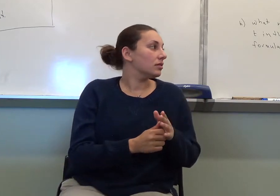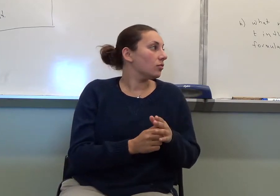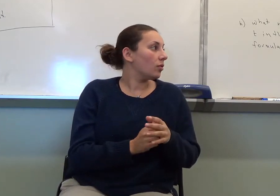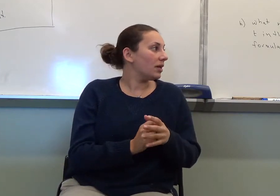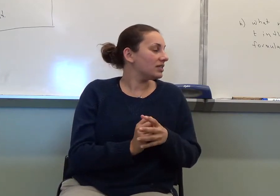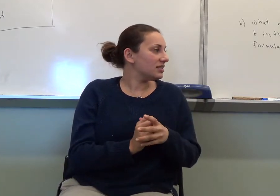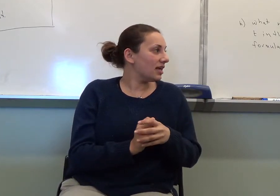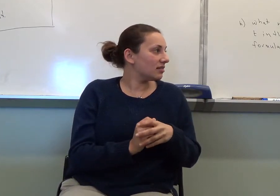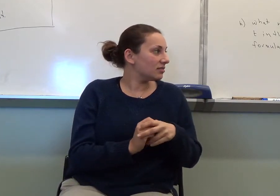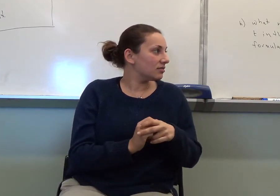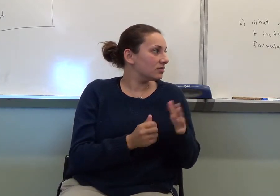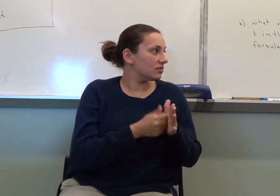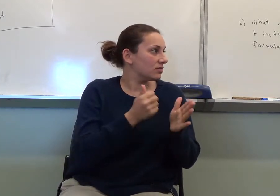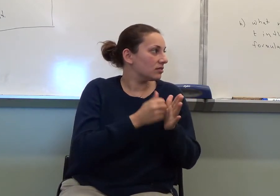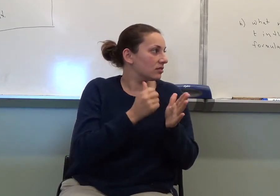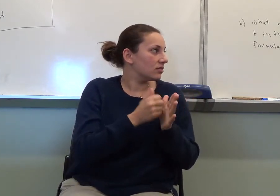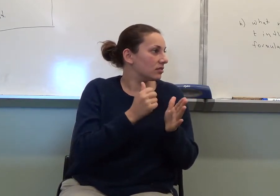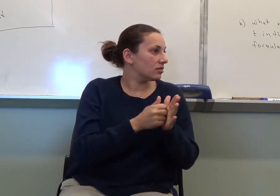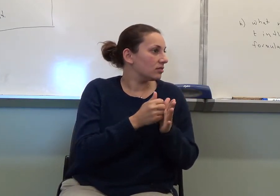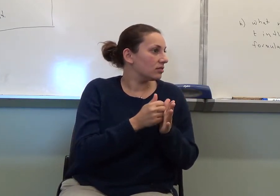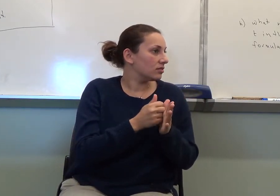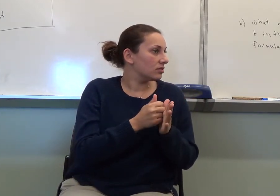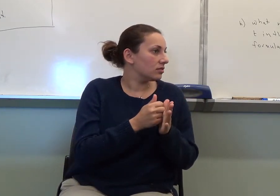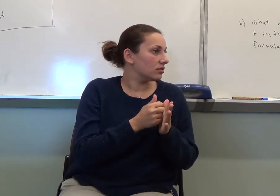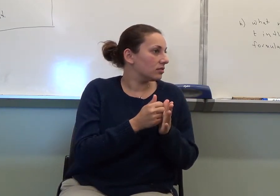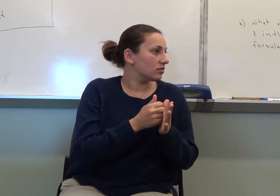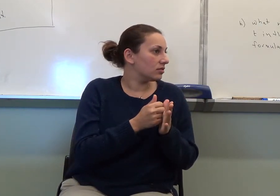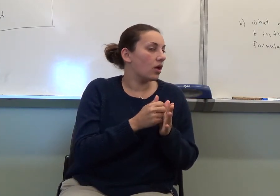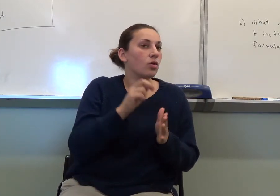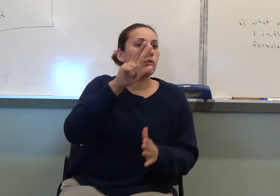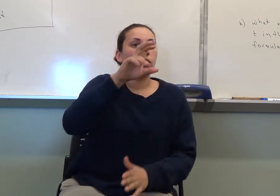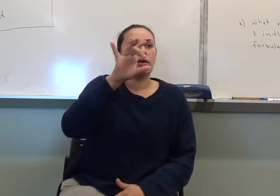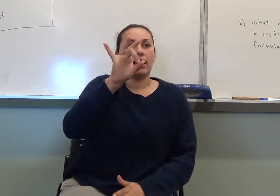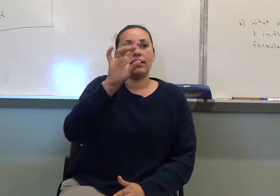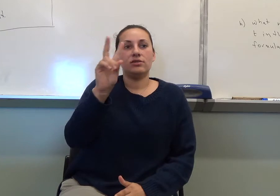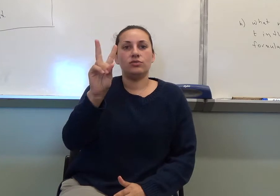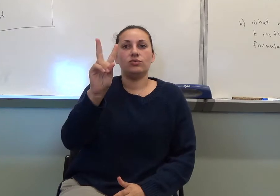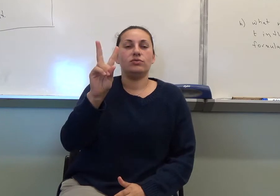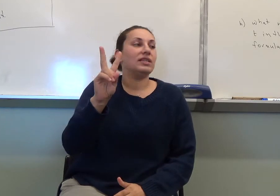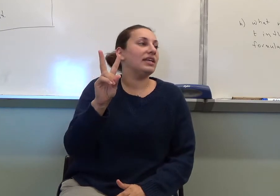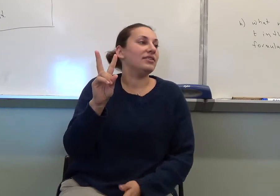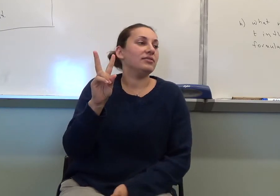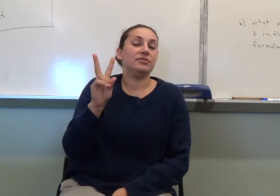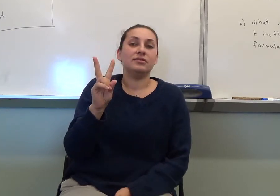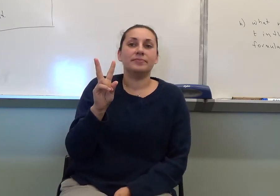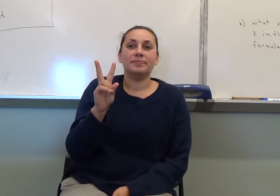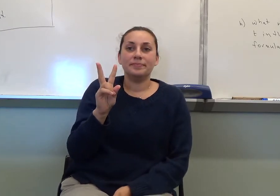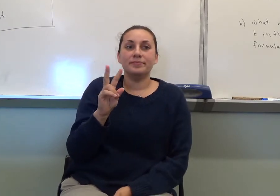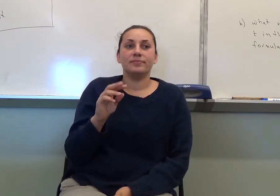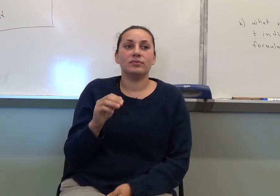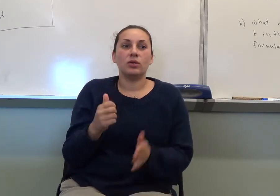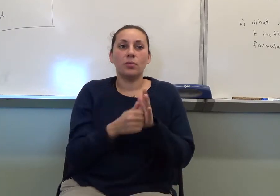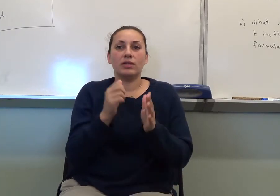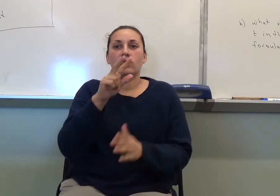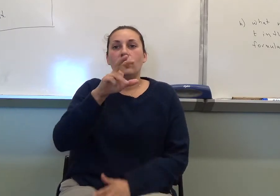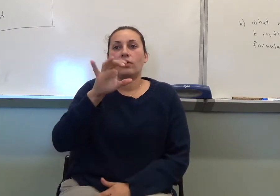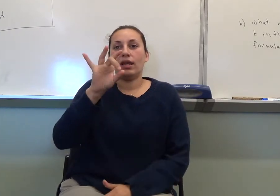What page is that? 382, number 382. five. Thank you. 382, yeah.